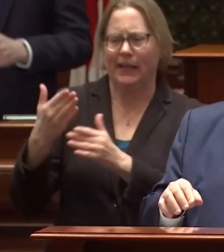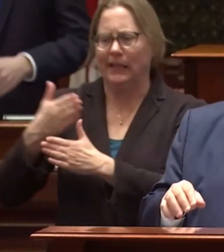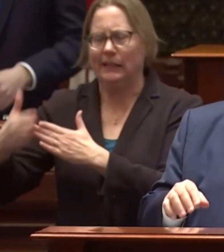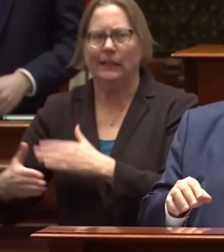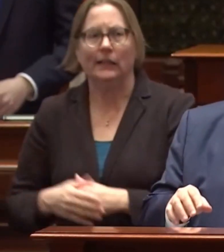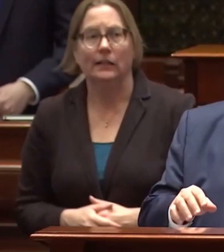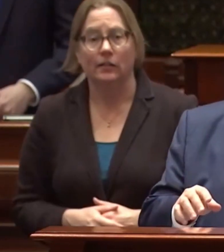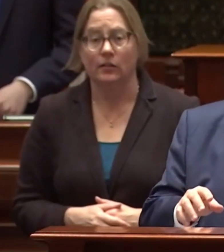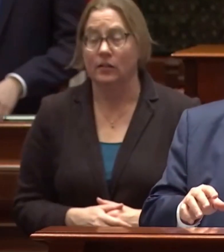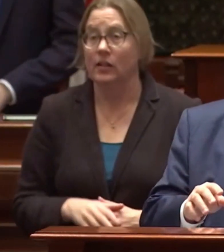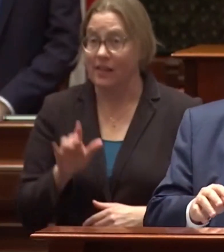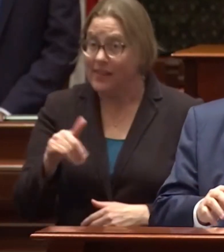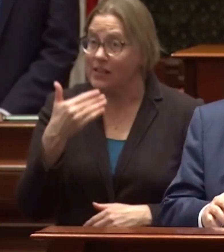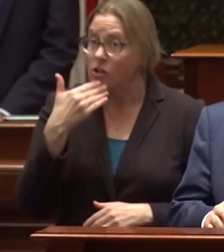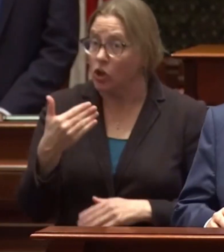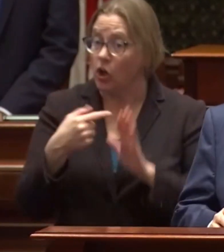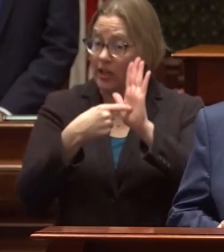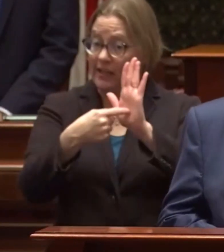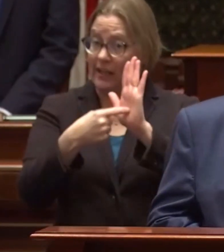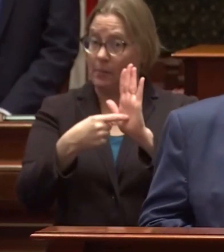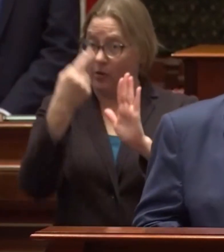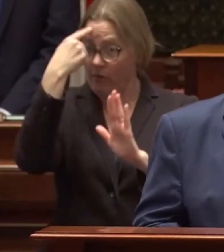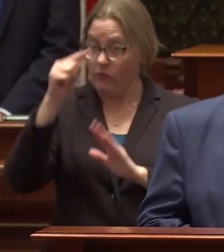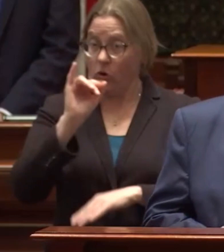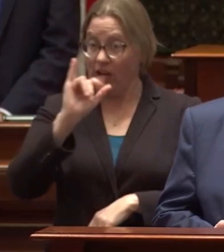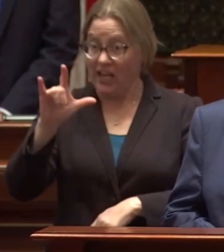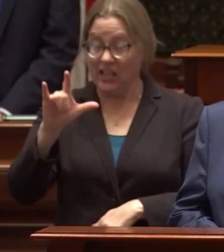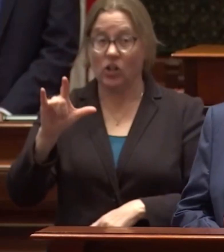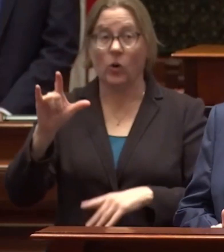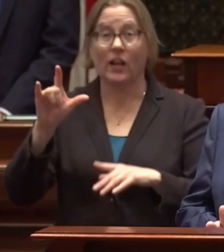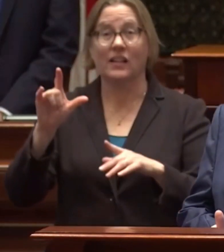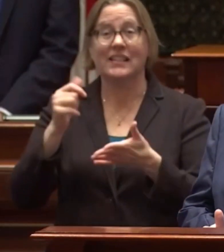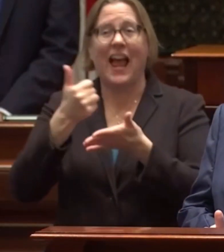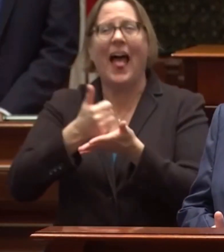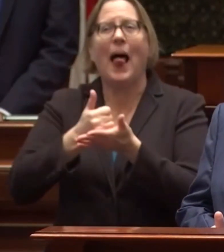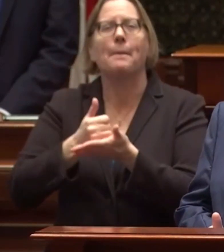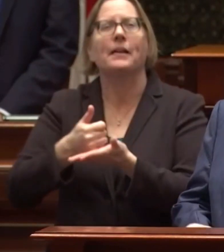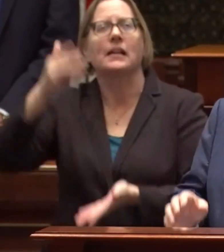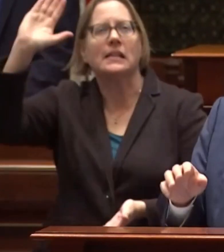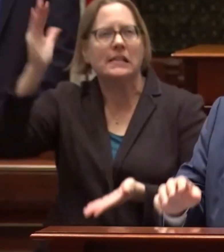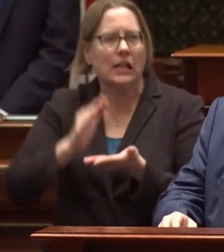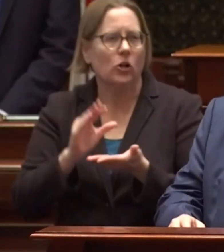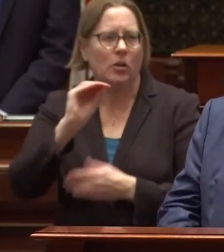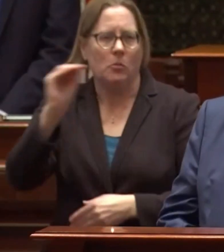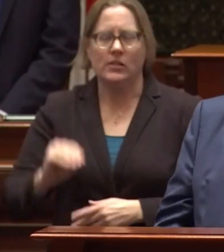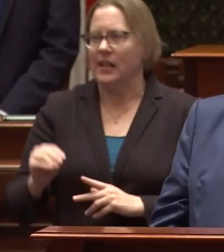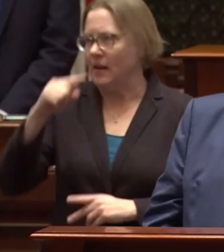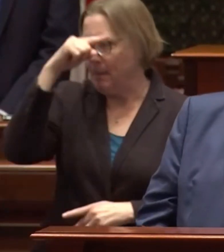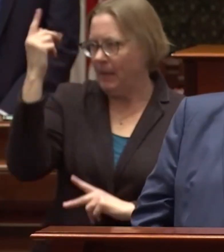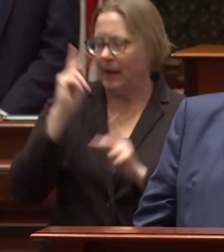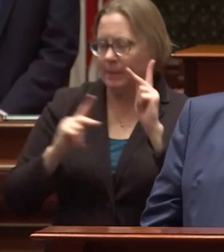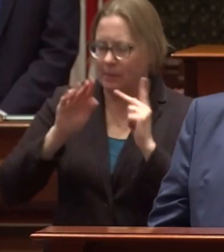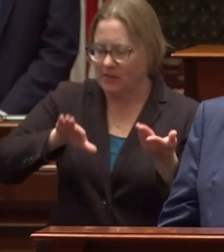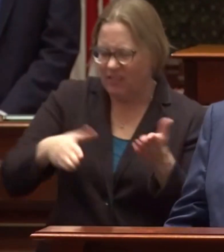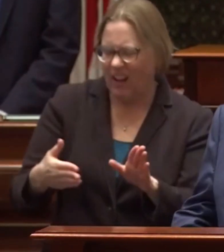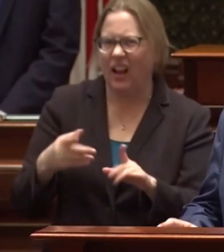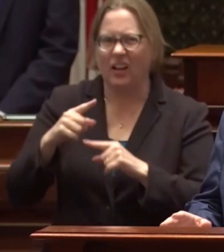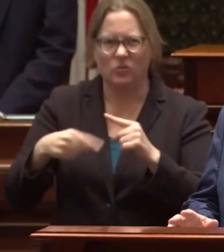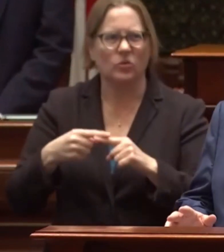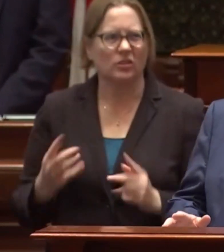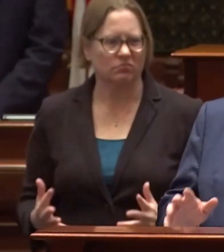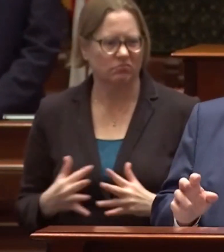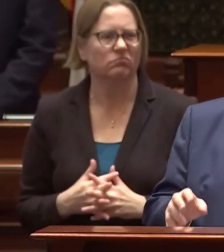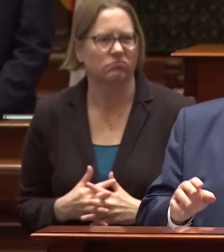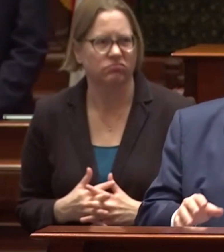It can be a model for how Illinois can decrease Black maternal mortality. Because of the work that my administration